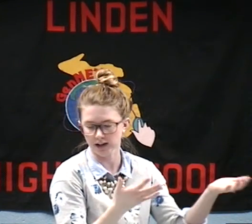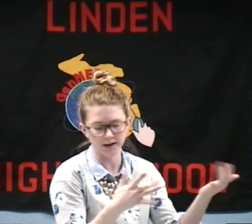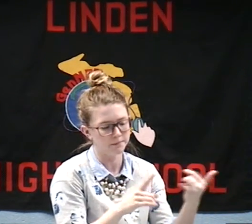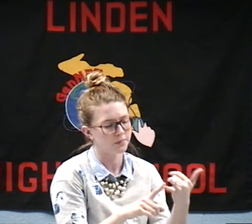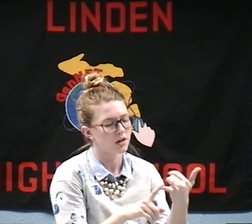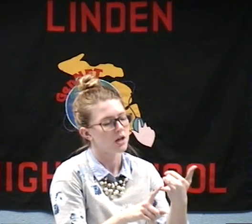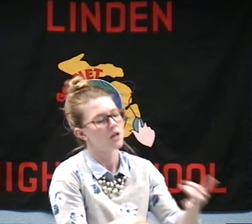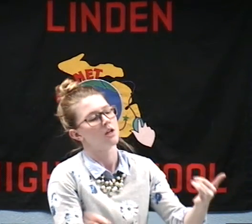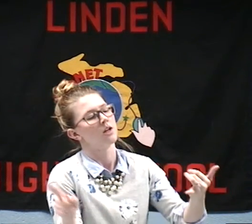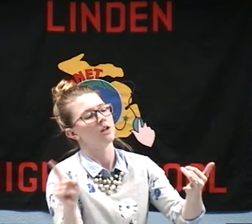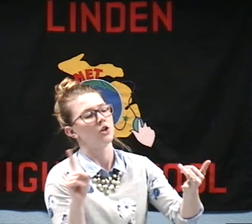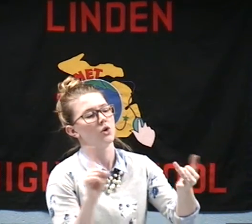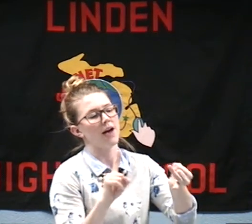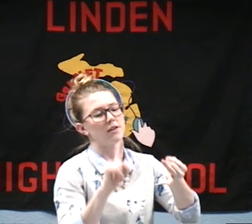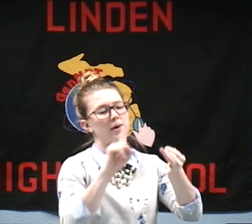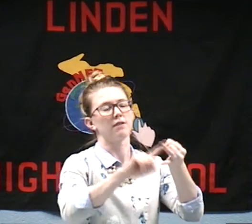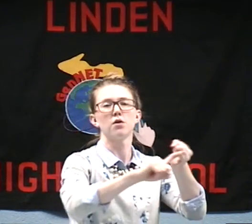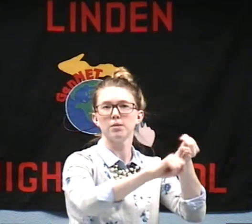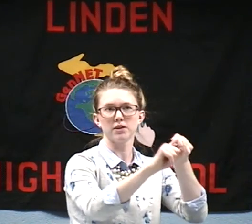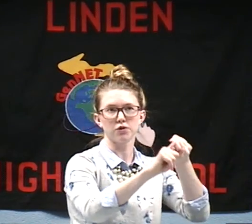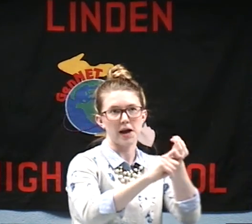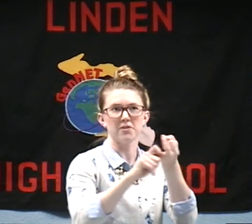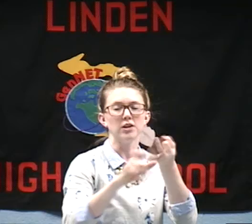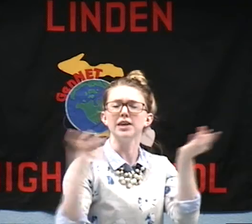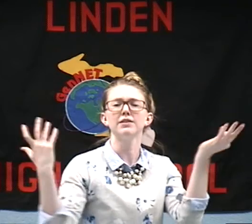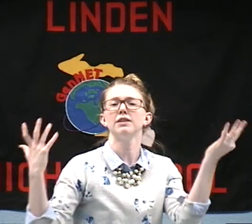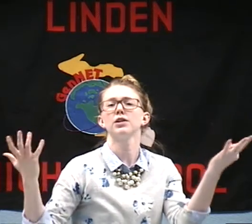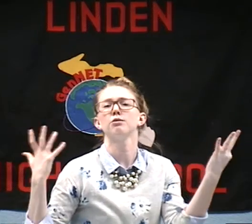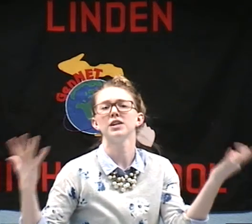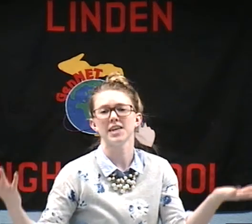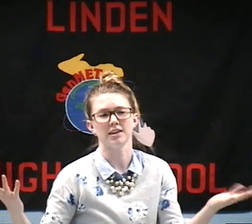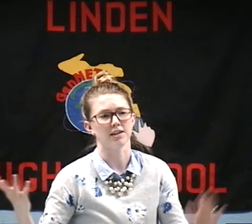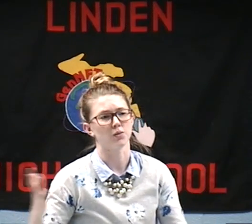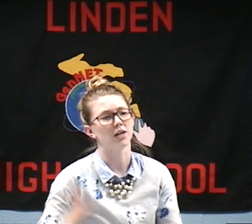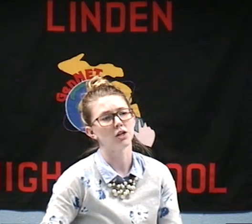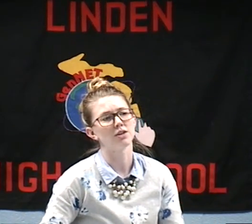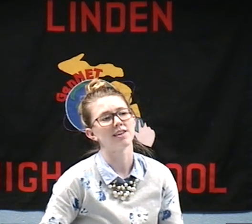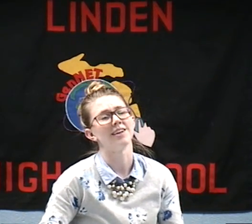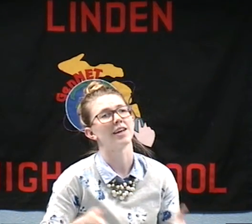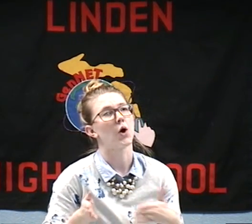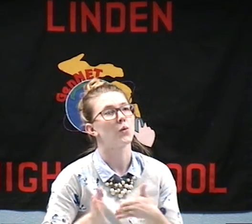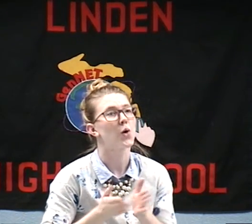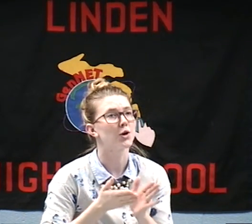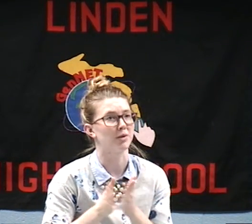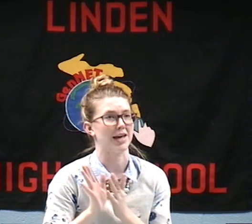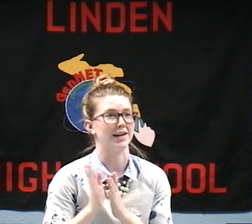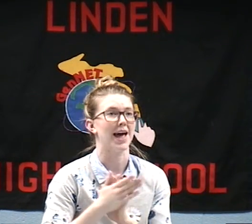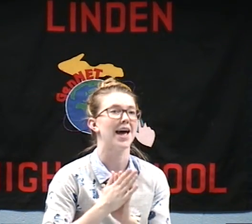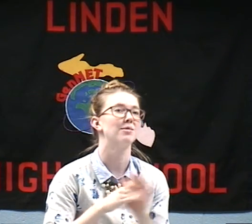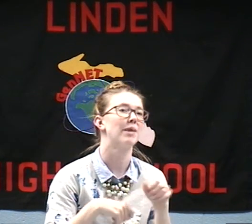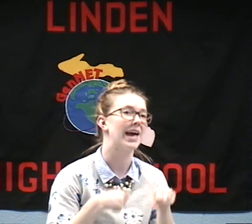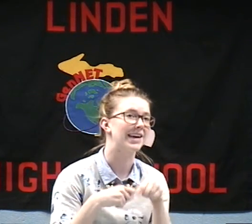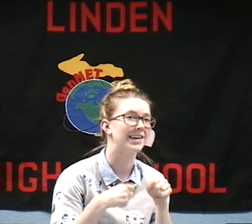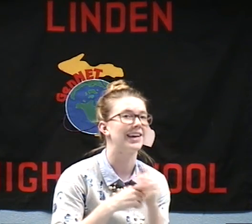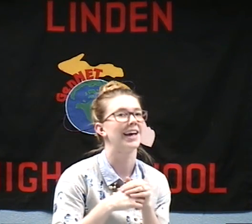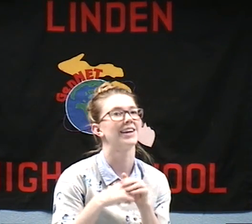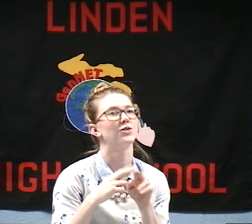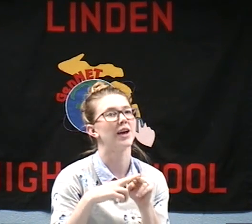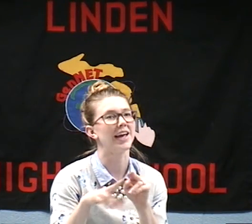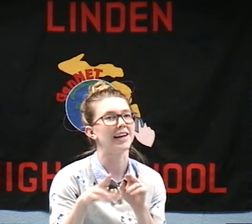correctly. You have to pick forms of travel, even if they're ridiculous. We're going to learn signs like rollerblade and bike and train